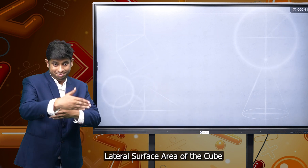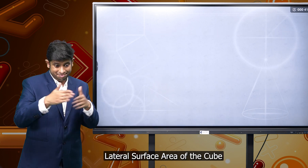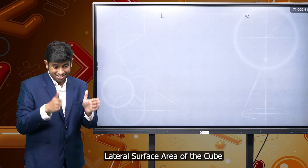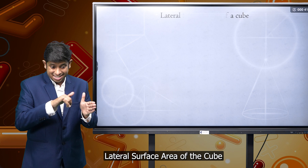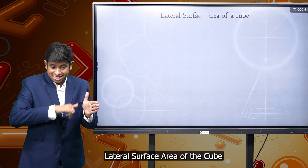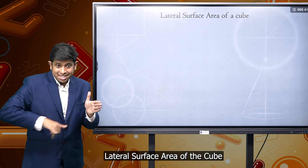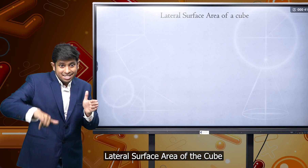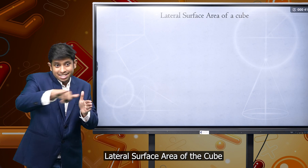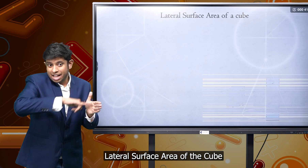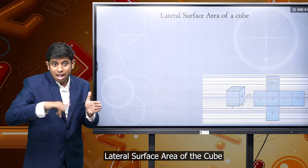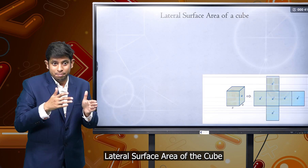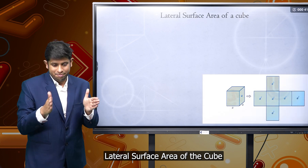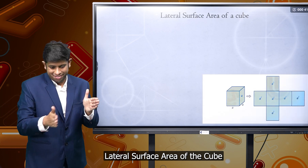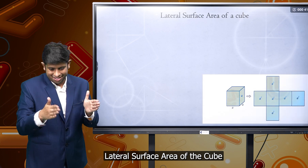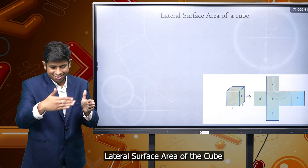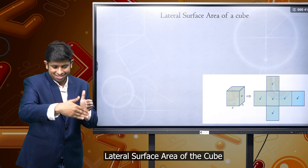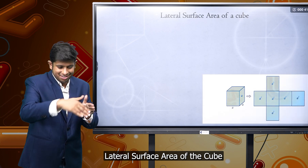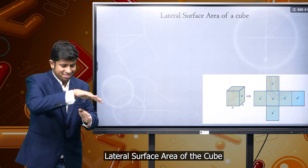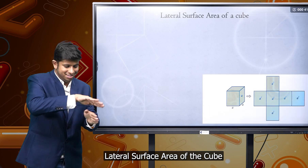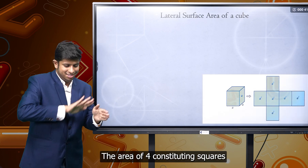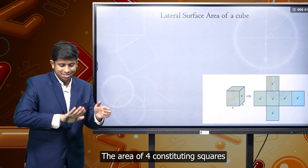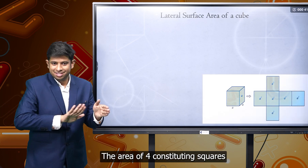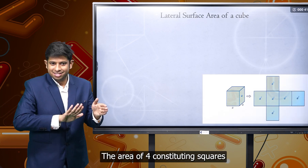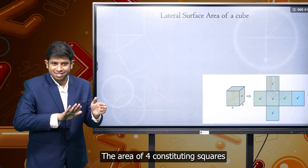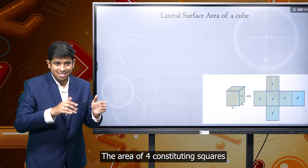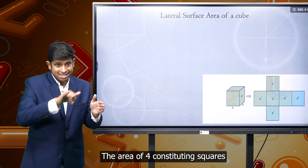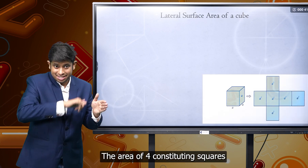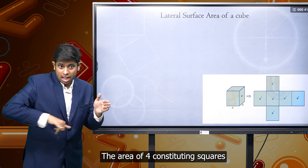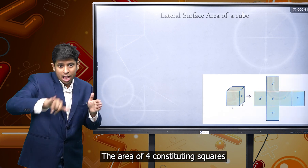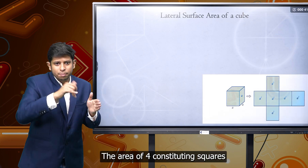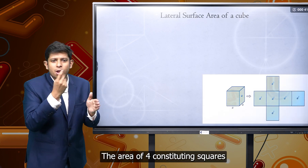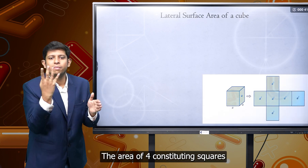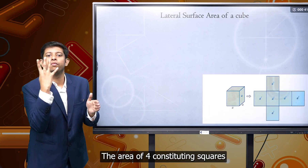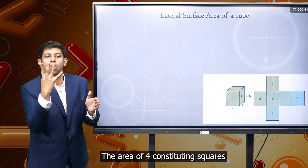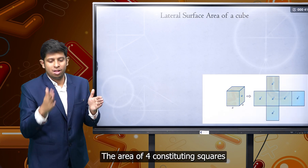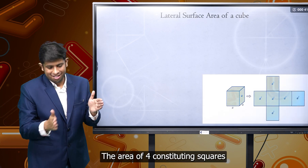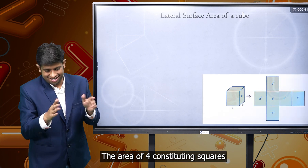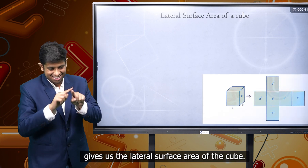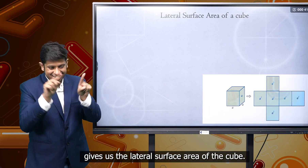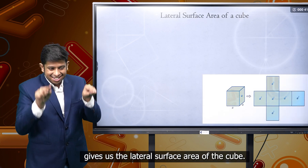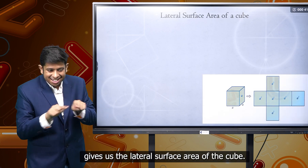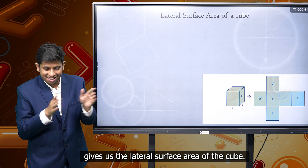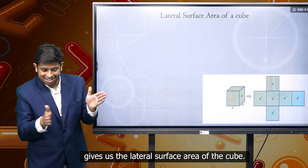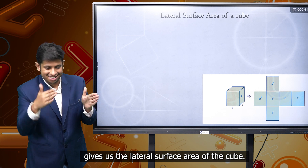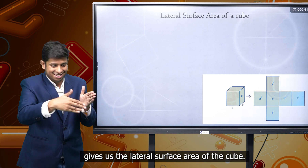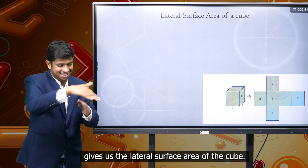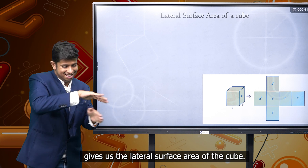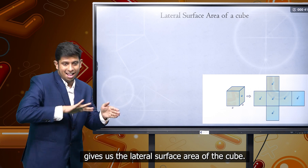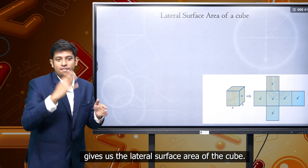Lateral surface area of the cube. The area of 4 constituting squares gives us the lateral surface area of the